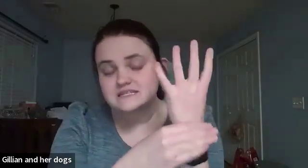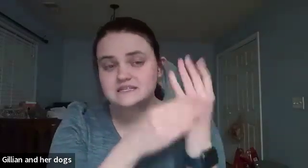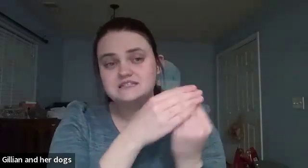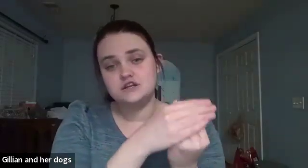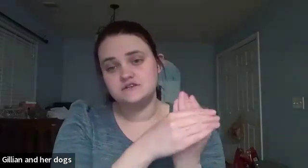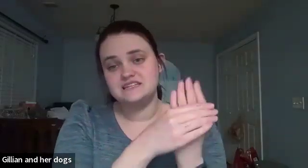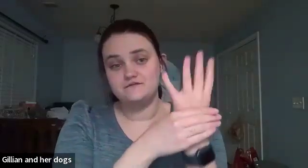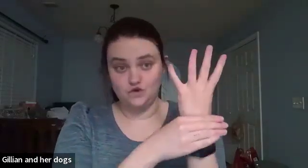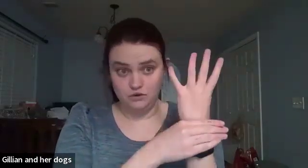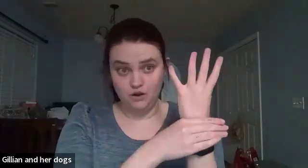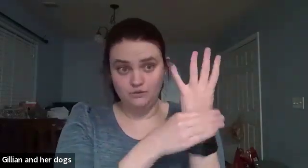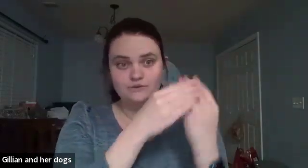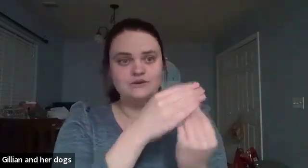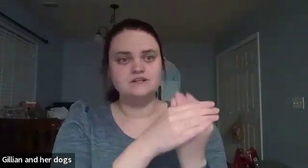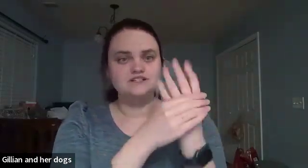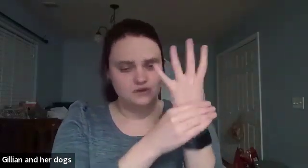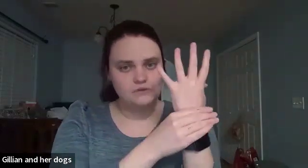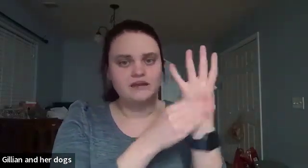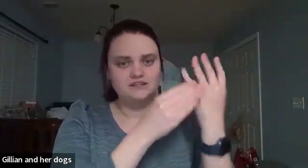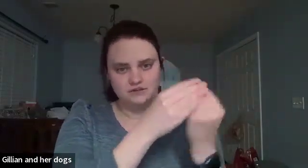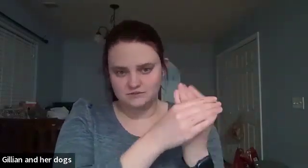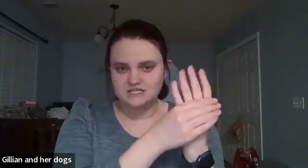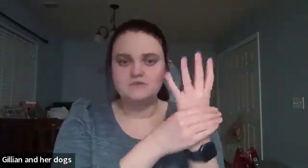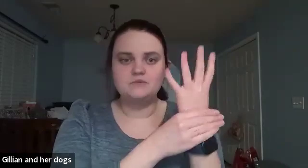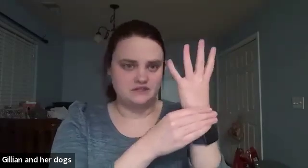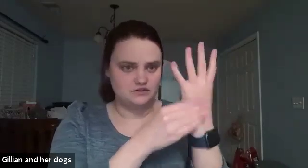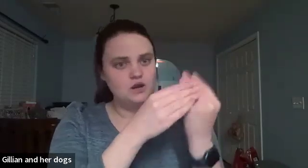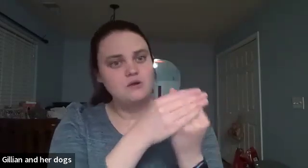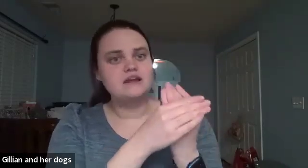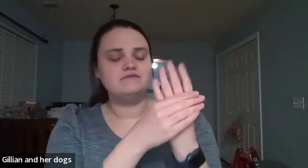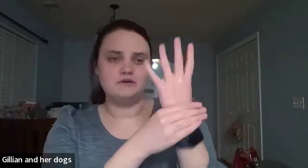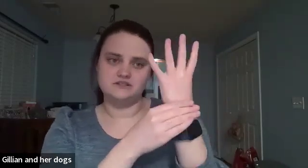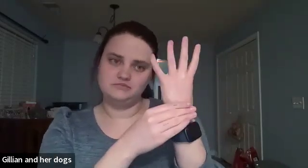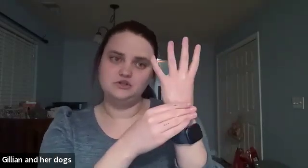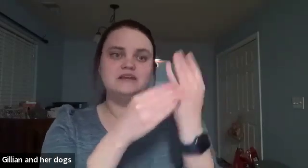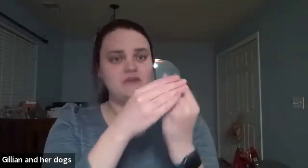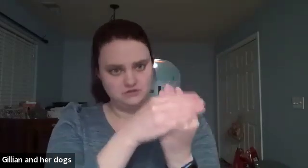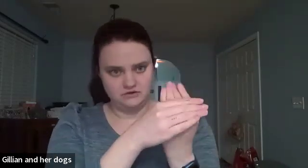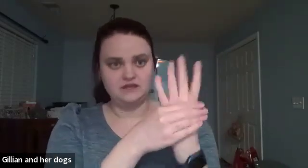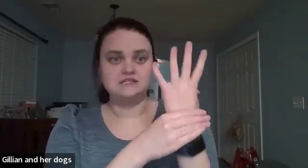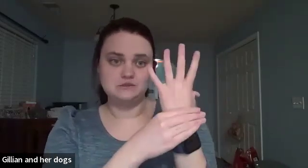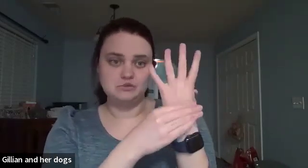this is also the sign for grow. So like, you know, in springtime, the plants are growing, flowers are blooming, that sort of thing.